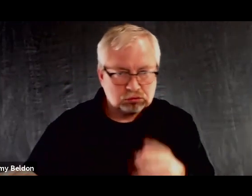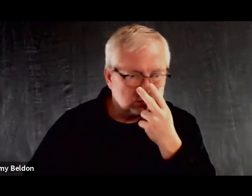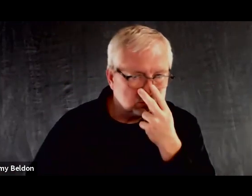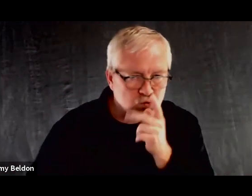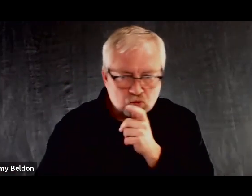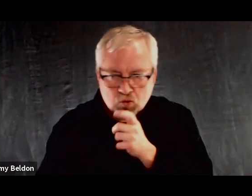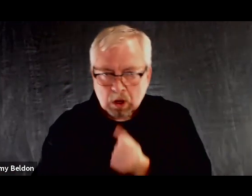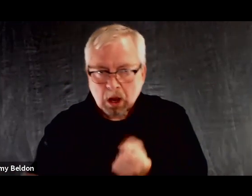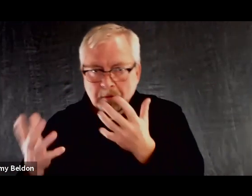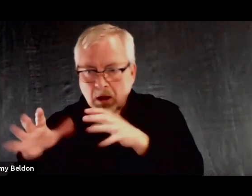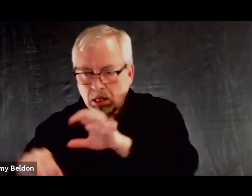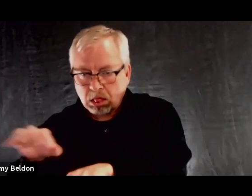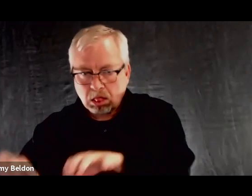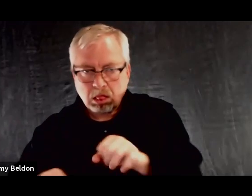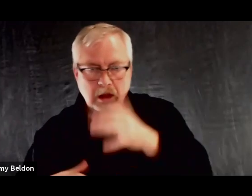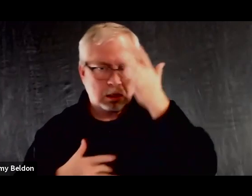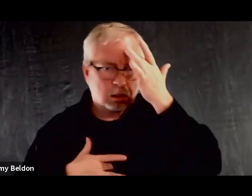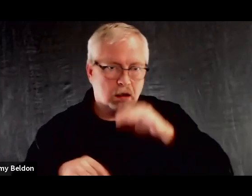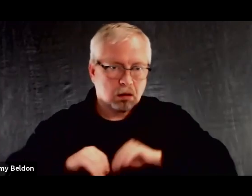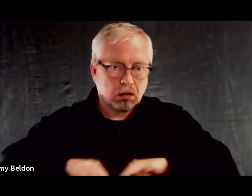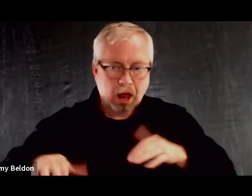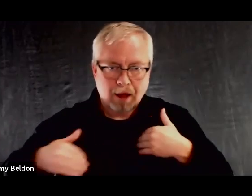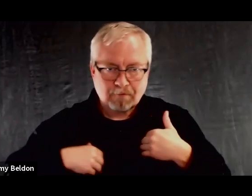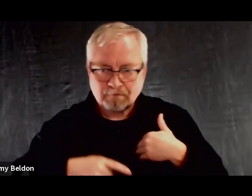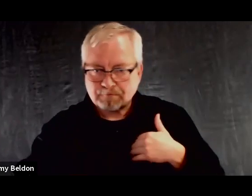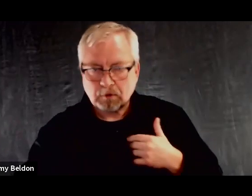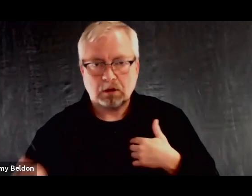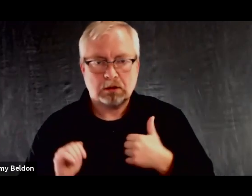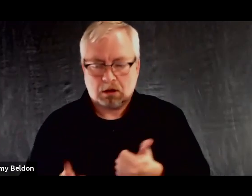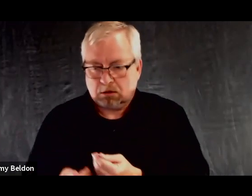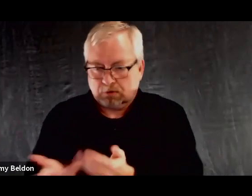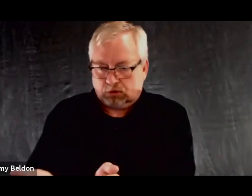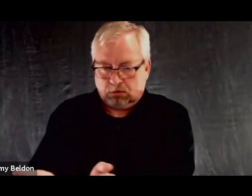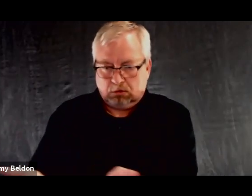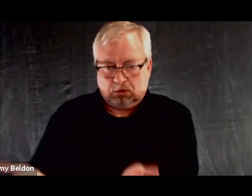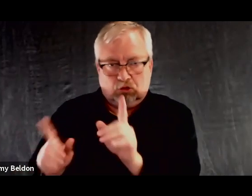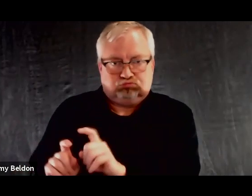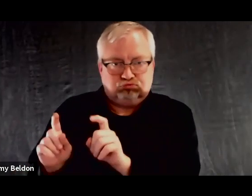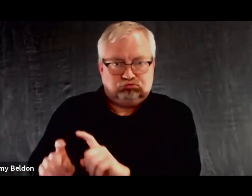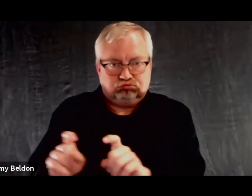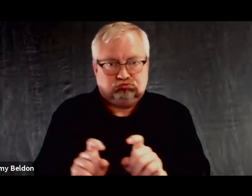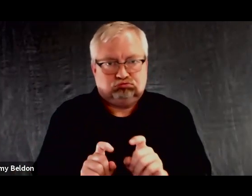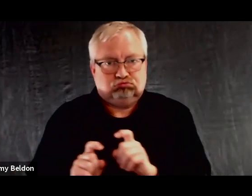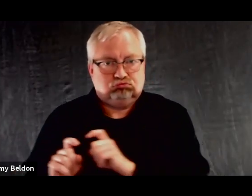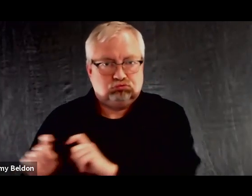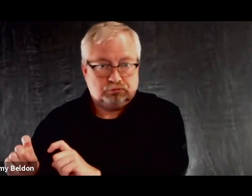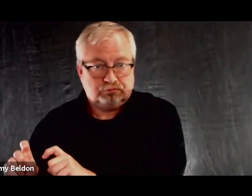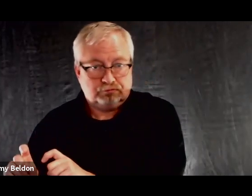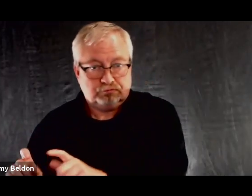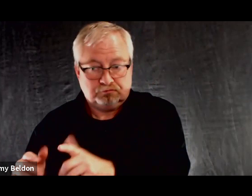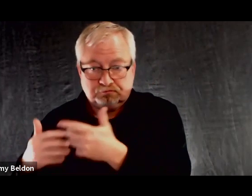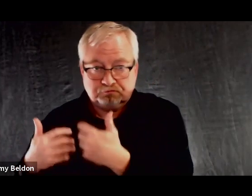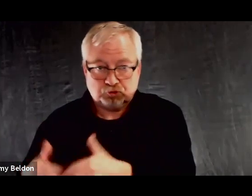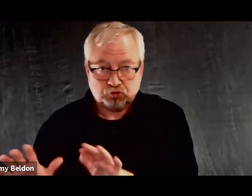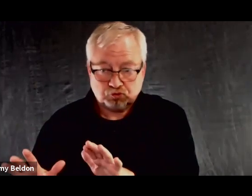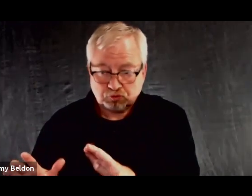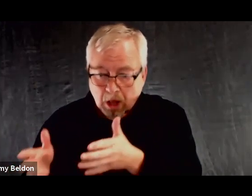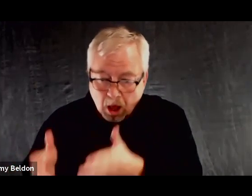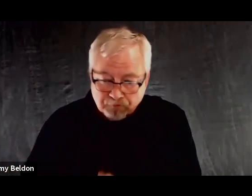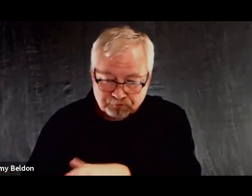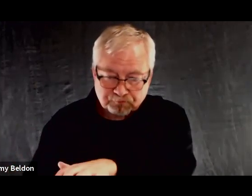testing capacity could be available, and then get those swabs back to be tested in an